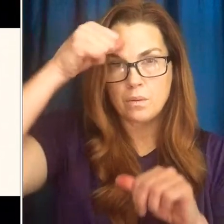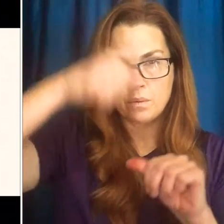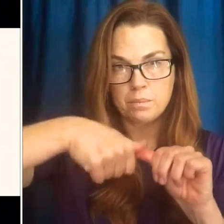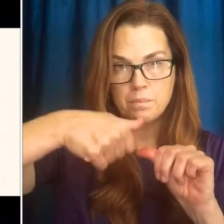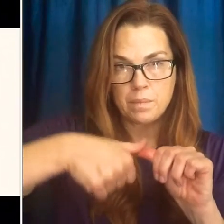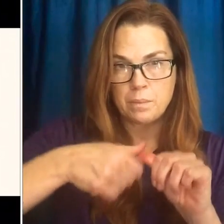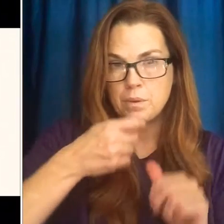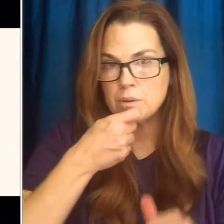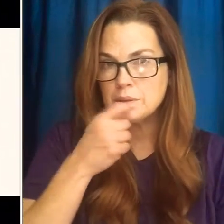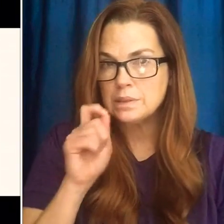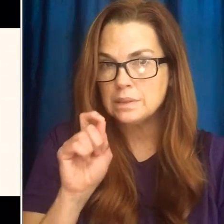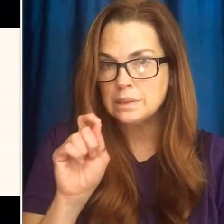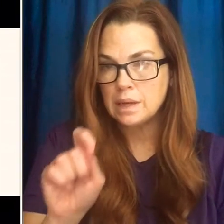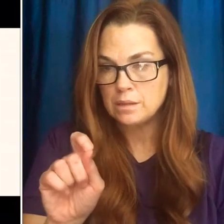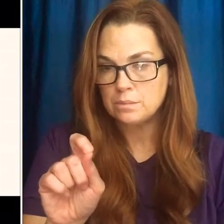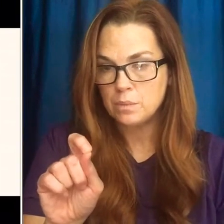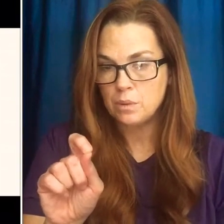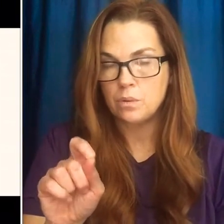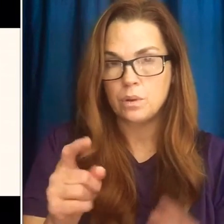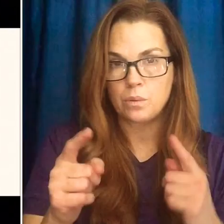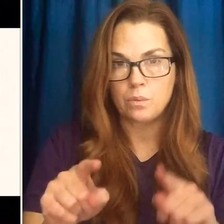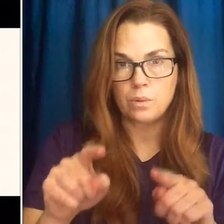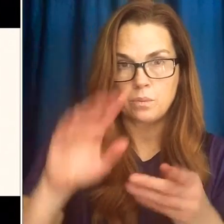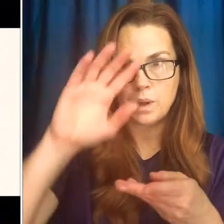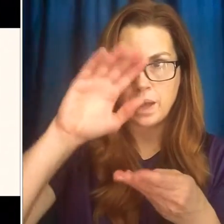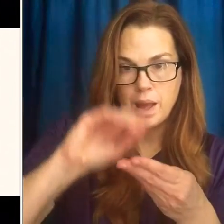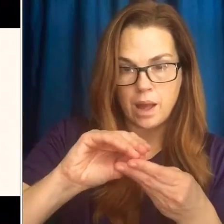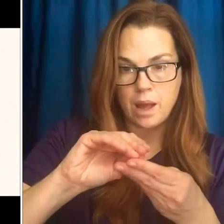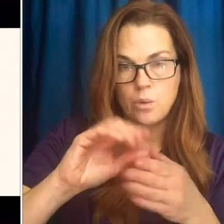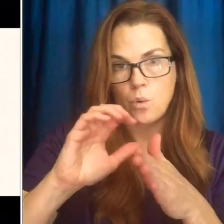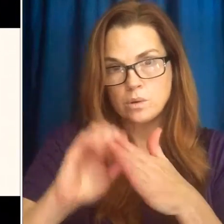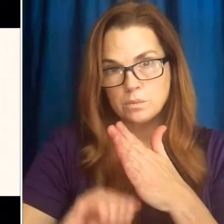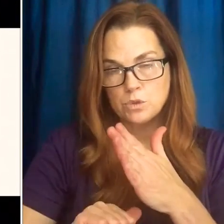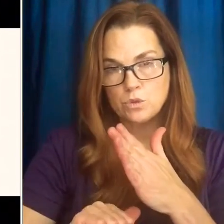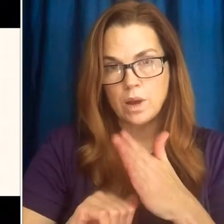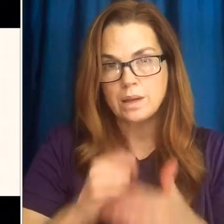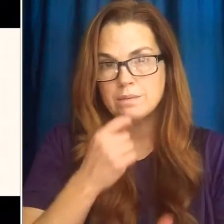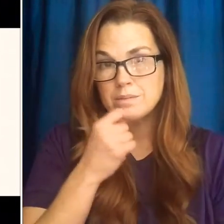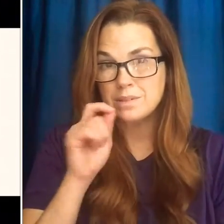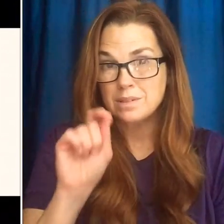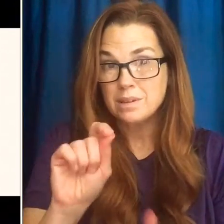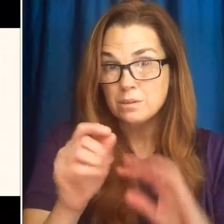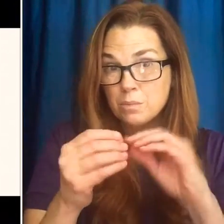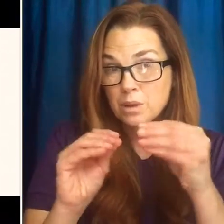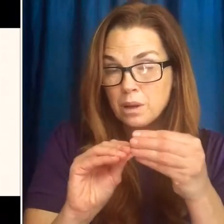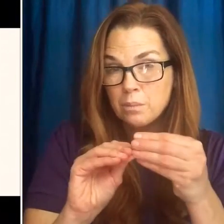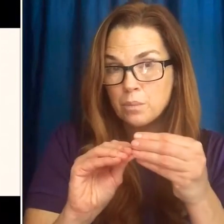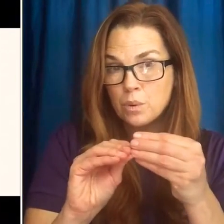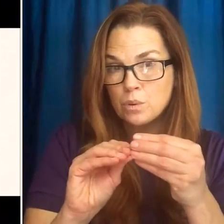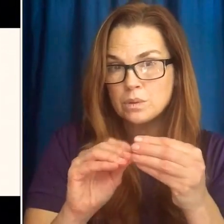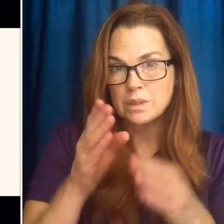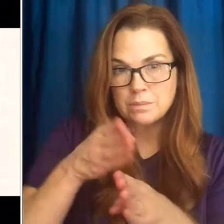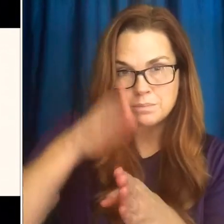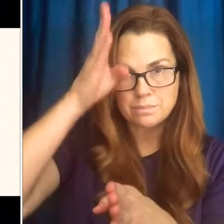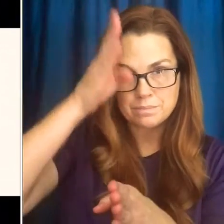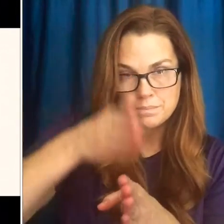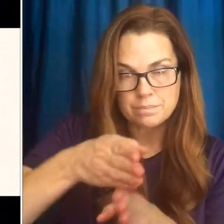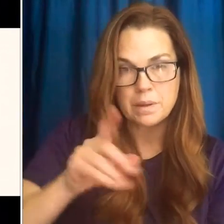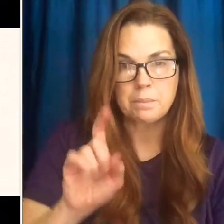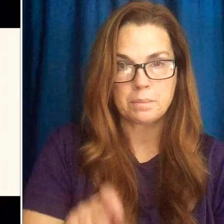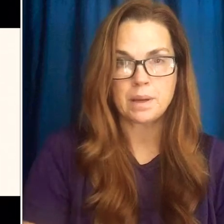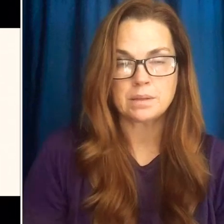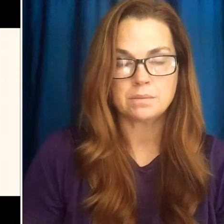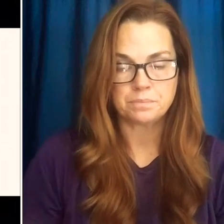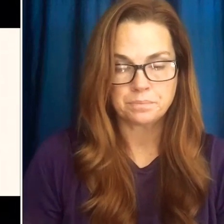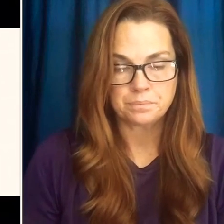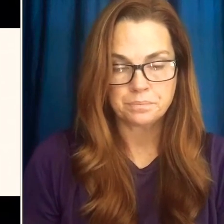those decimals need to be lined up. So if I added the 60 cents that one person had and the 65 cents the